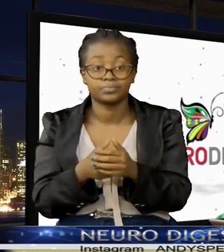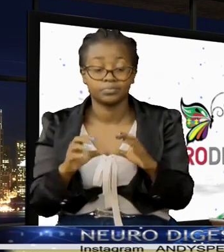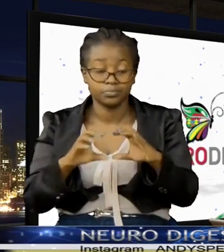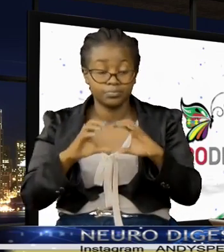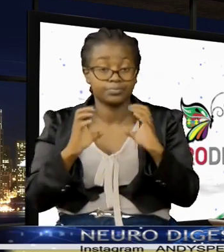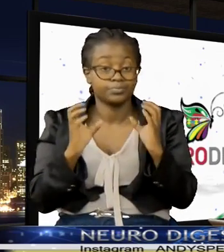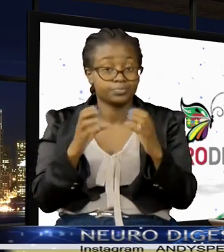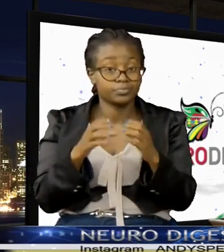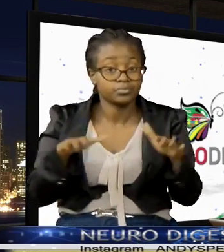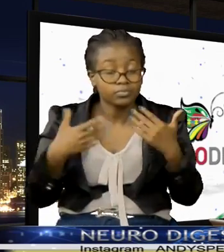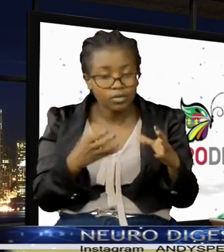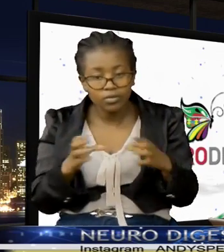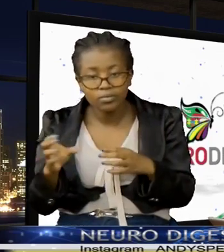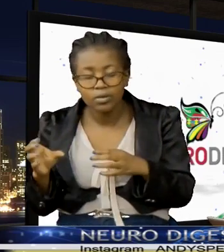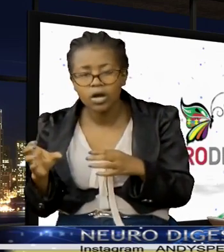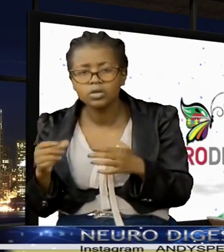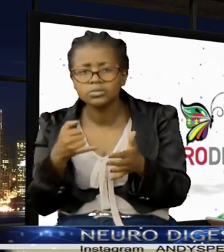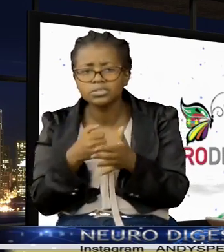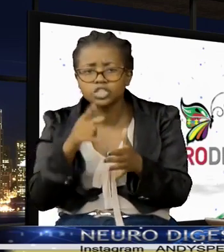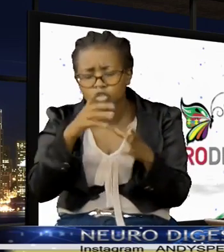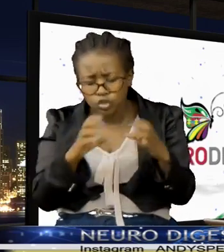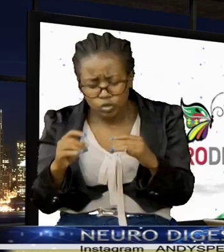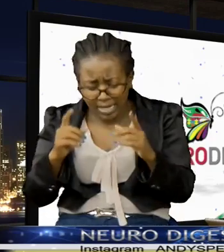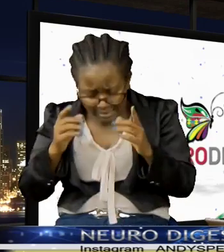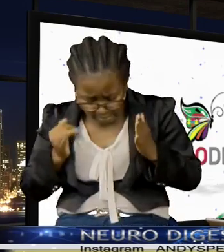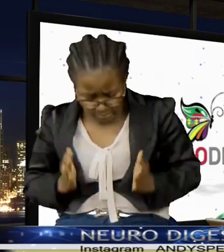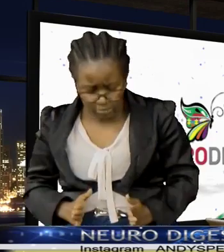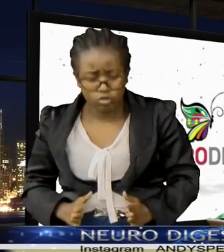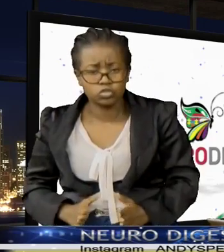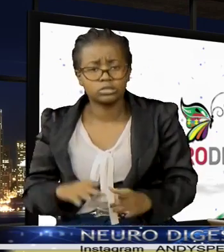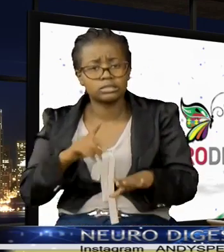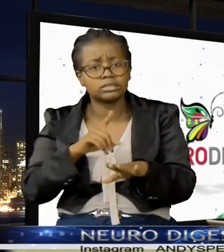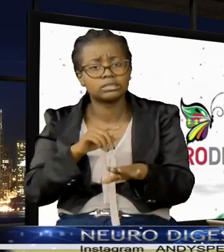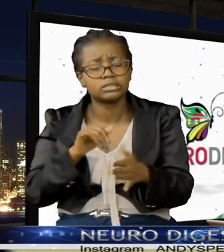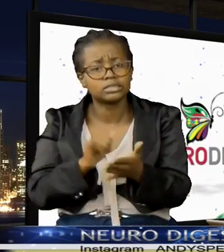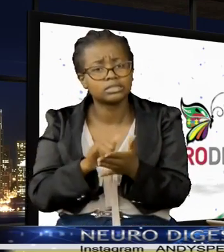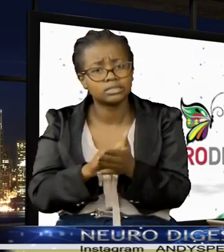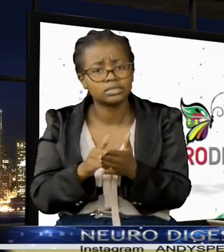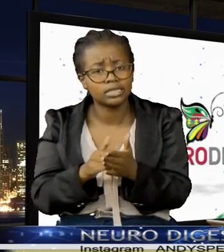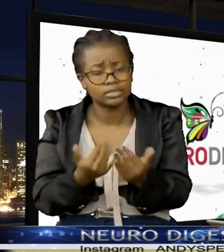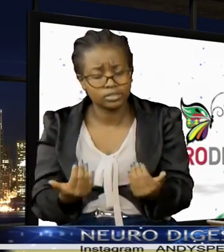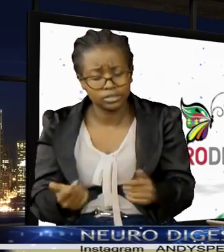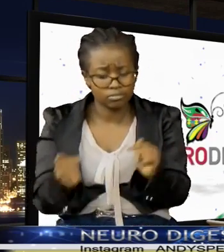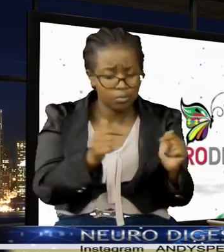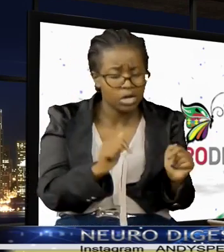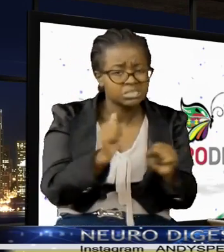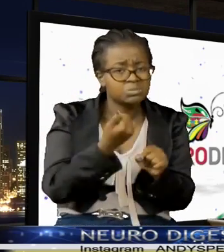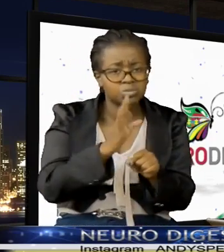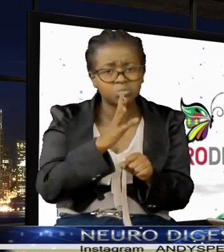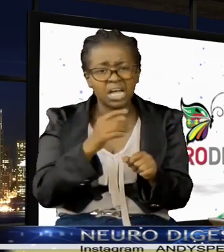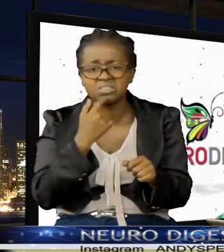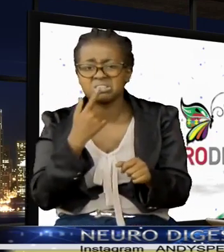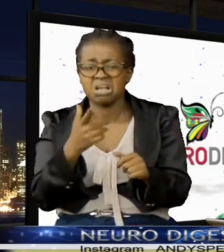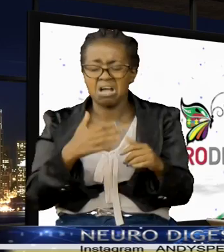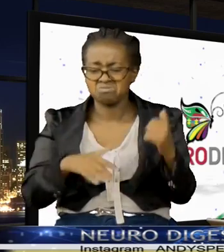community, how do we integrate? What do you do as an individual when that child comes to you and never talks? Do we go saying the way they